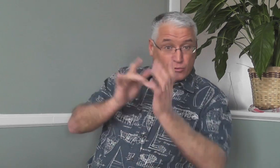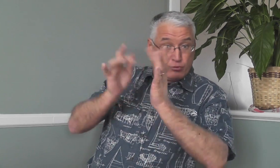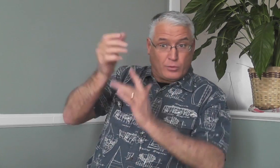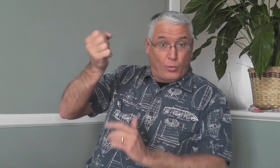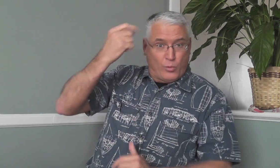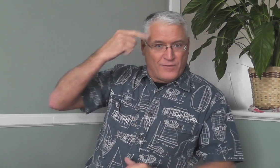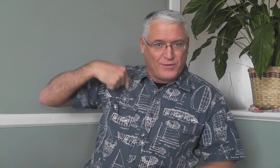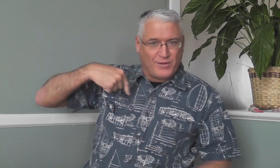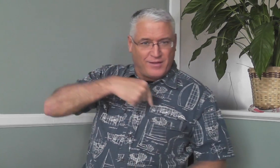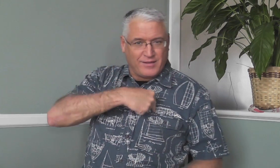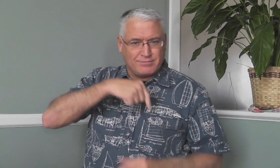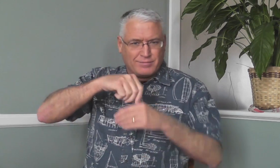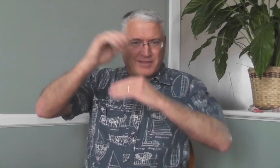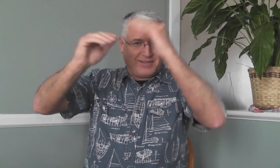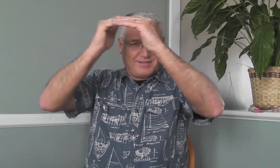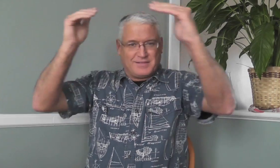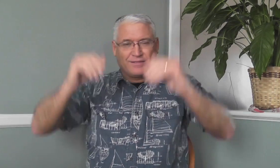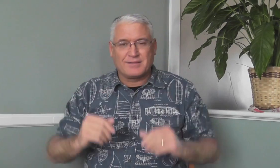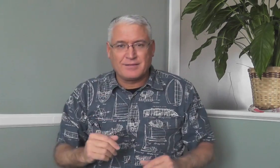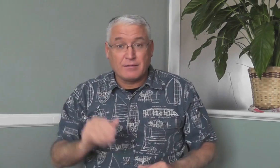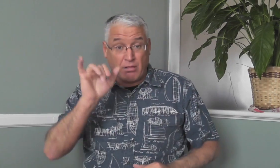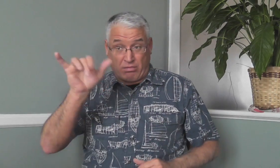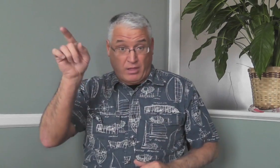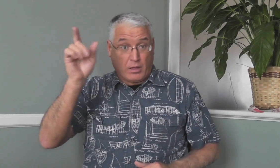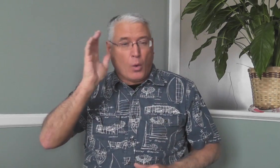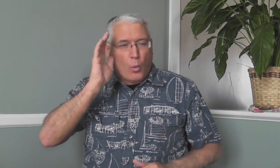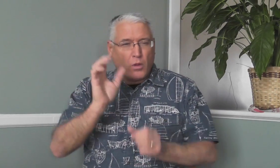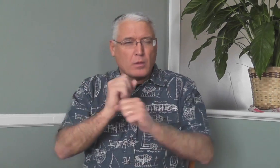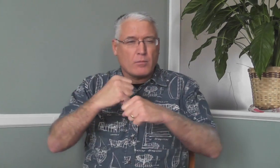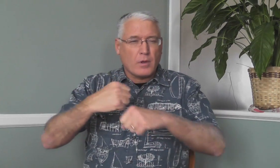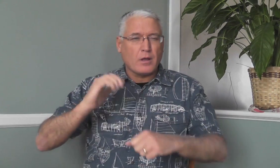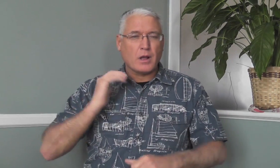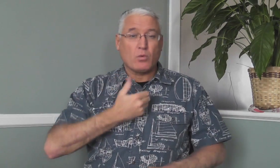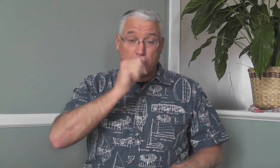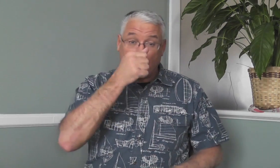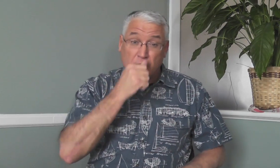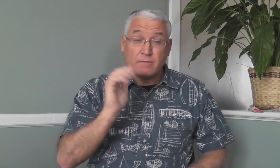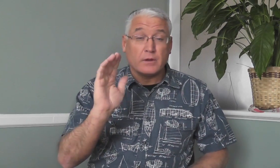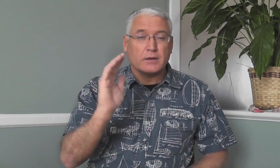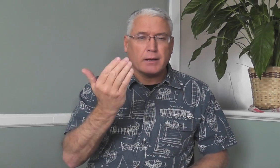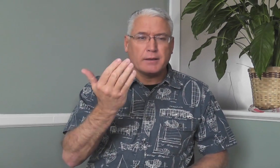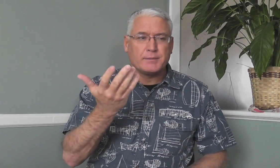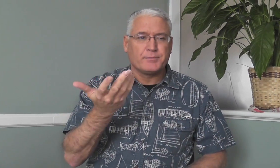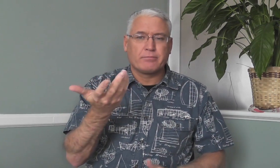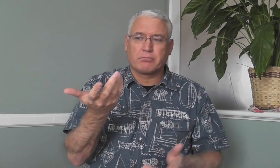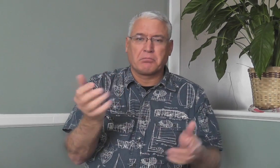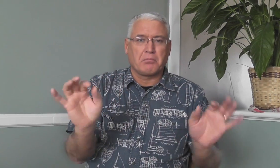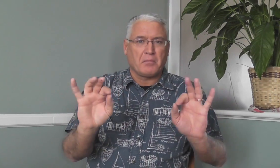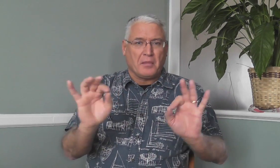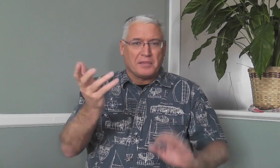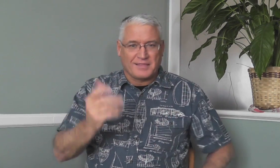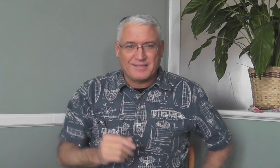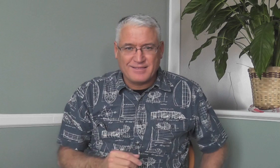know that Christ has a place for us in heaven, that our sufferings will seem like